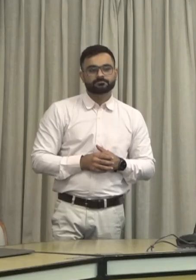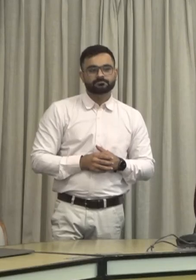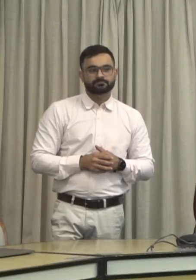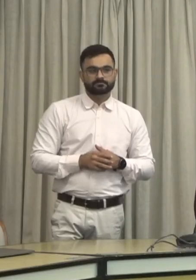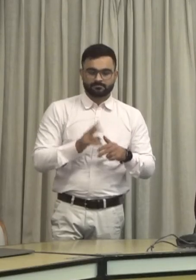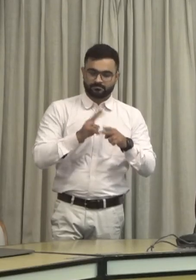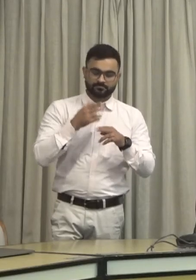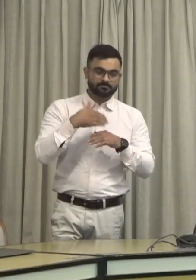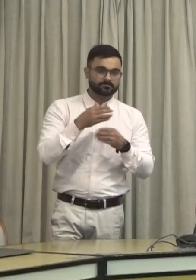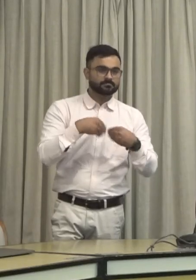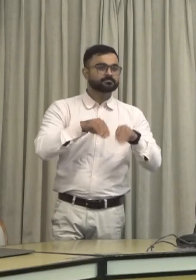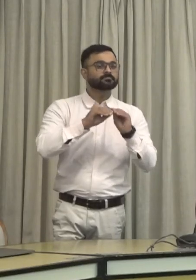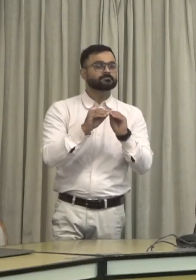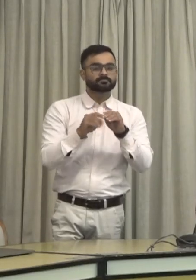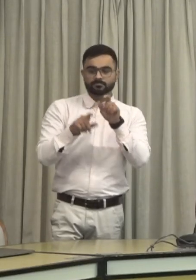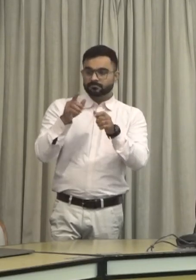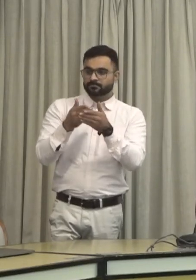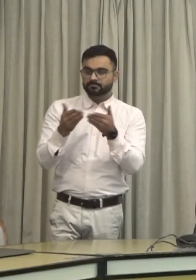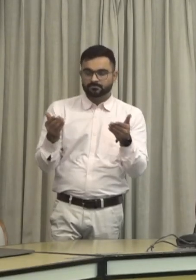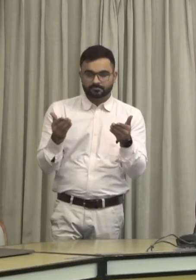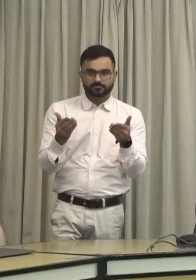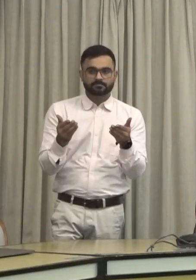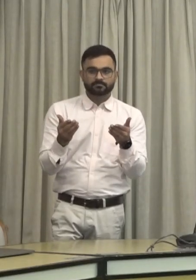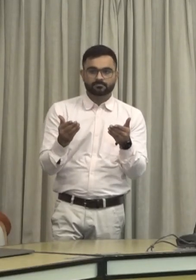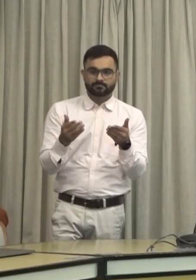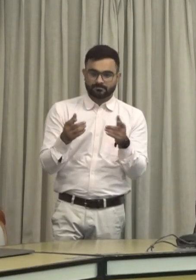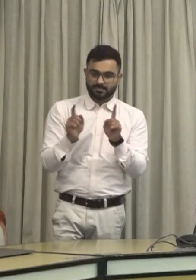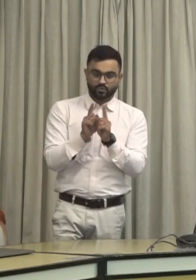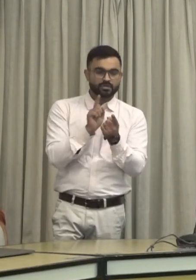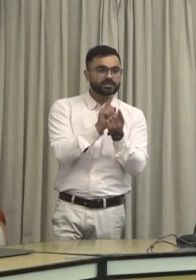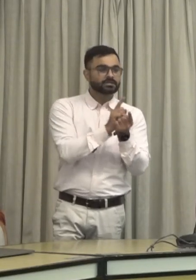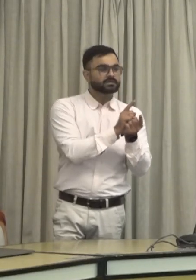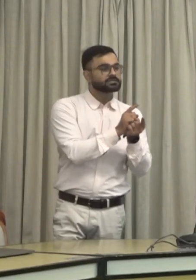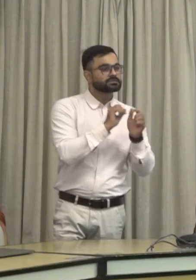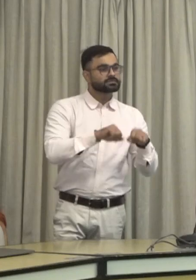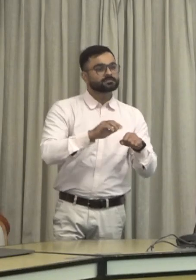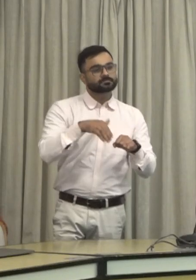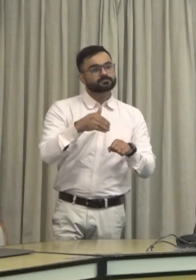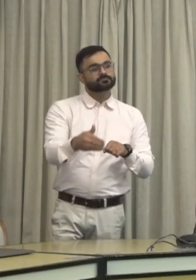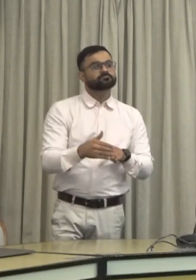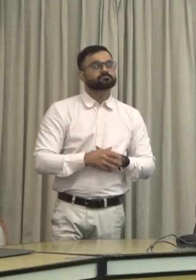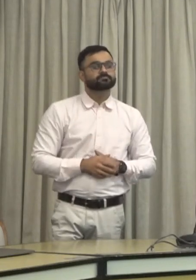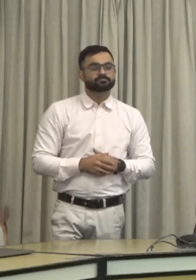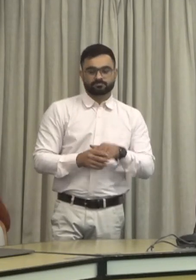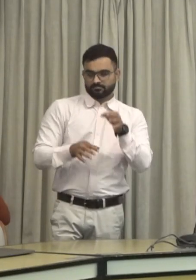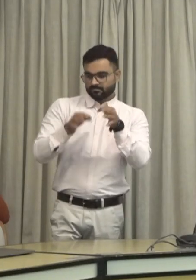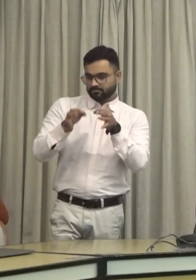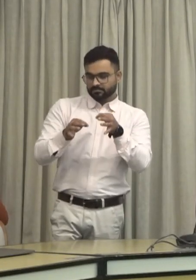And going further, there should be more public physician interaction, and then